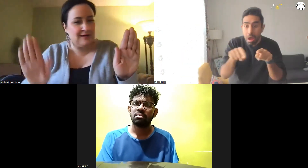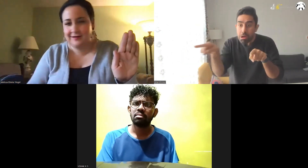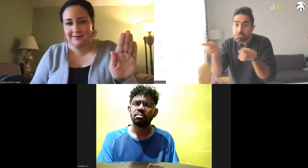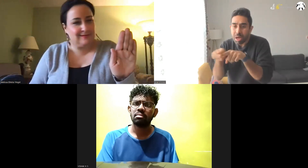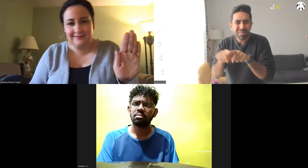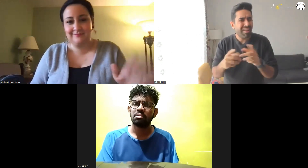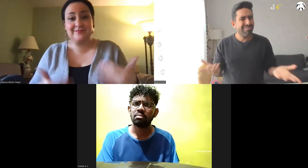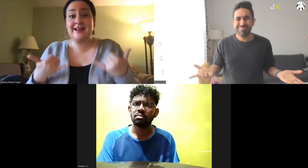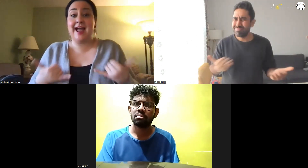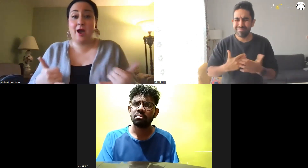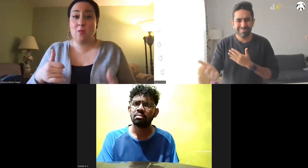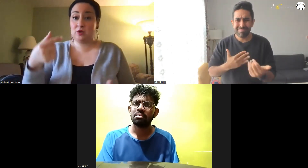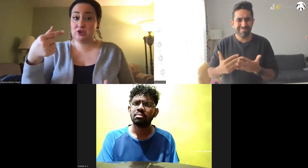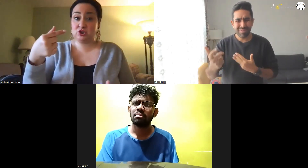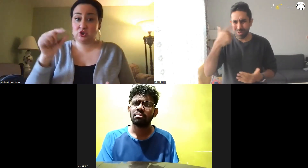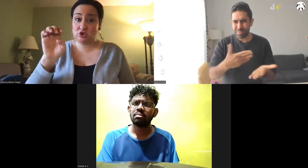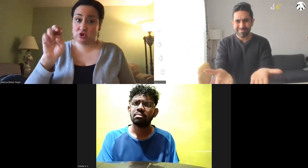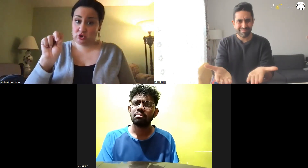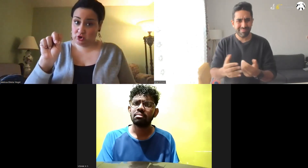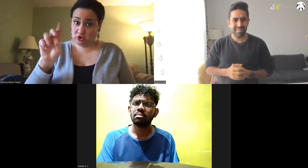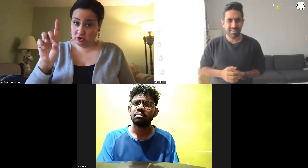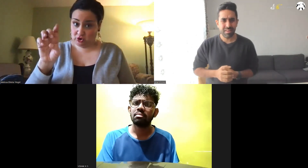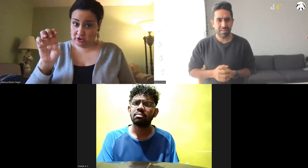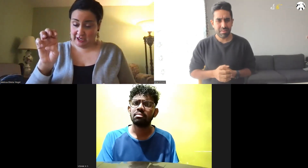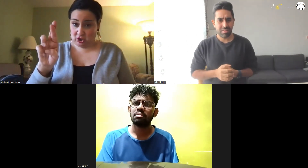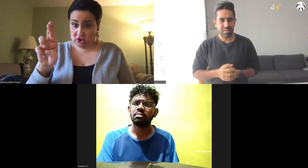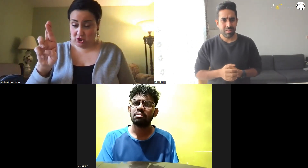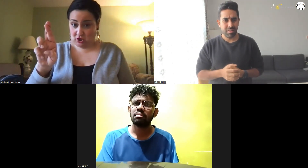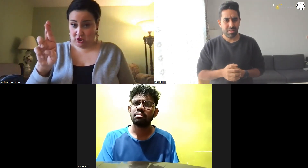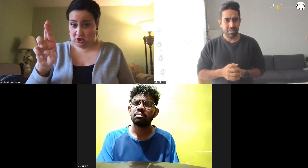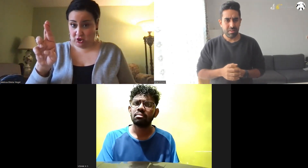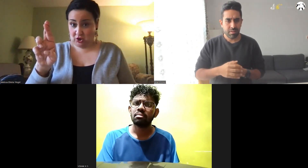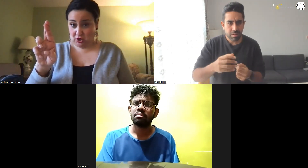they are just they can just share their views, but nothing matters.